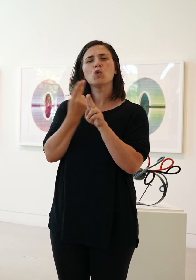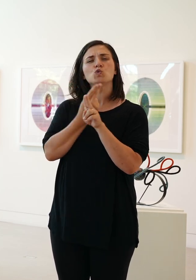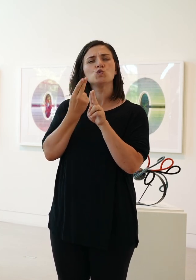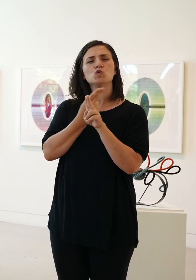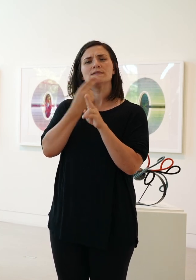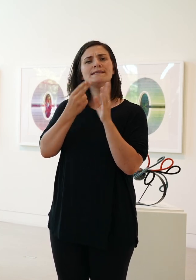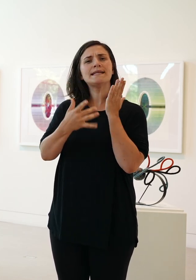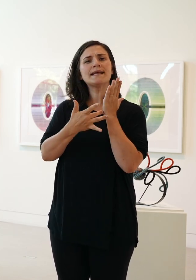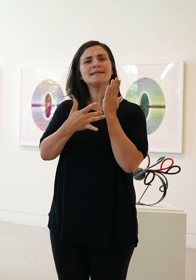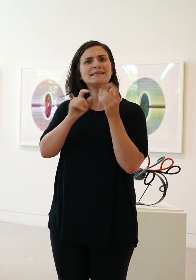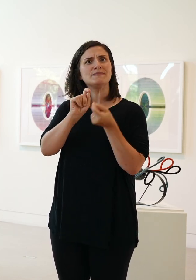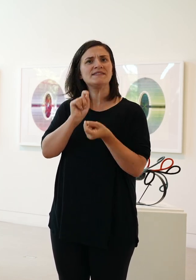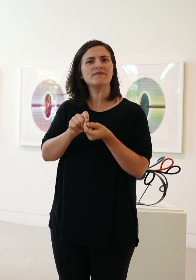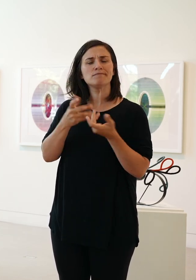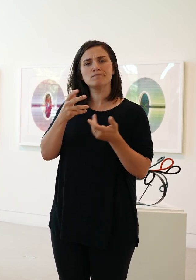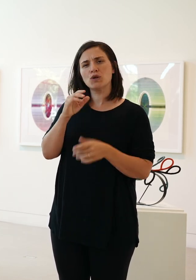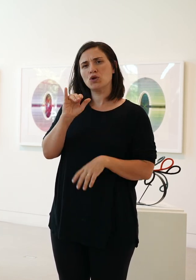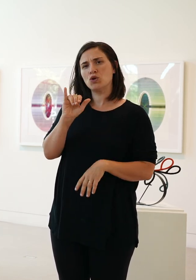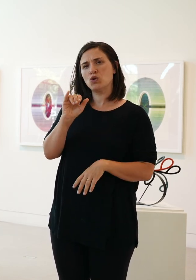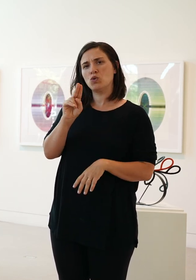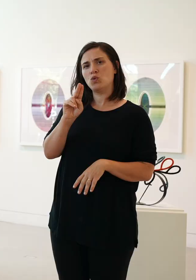yukibori. It's kind of a